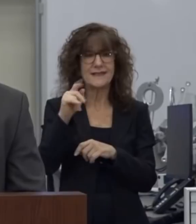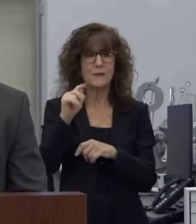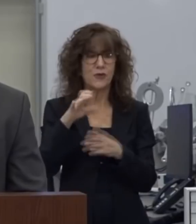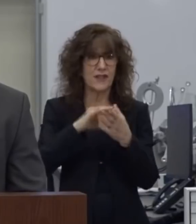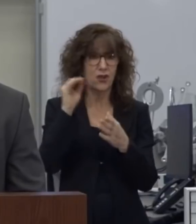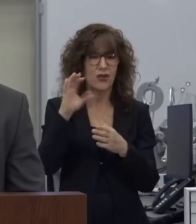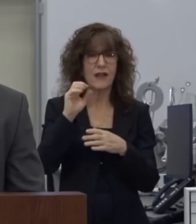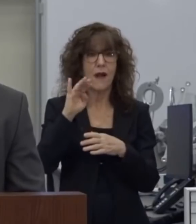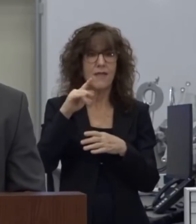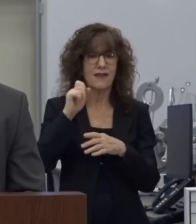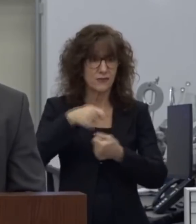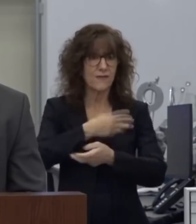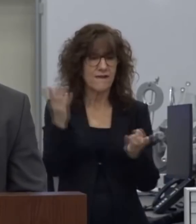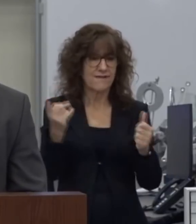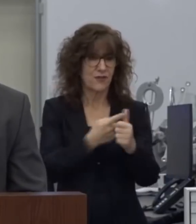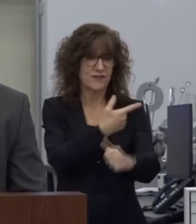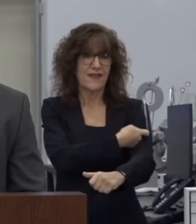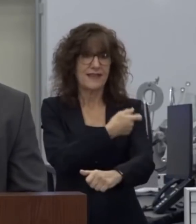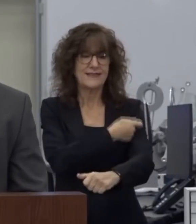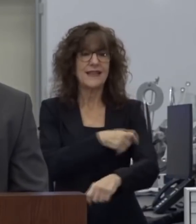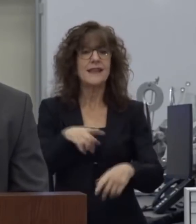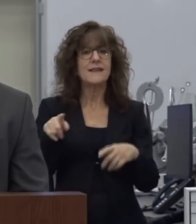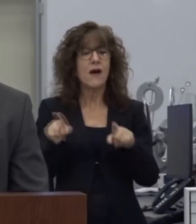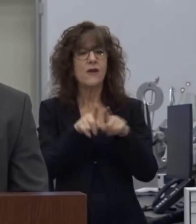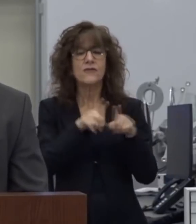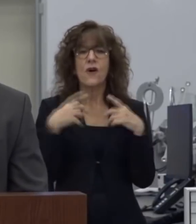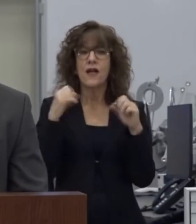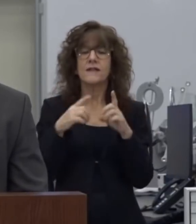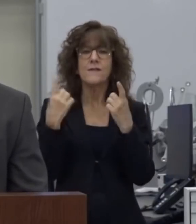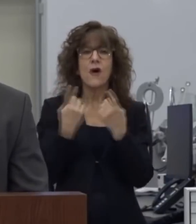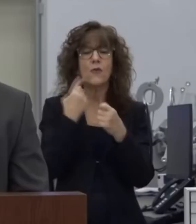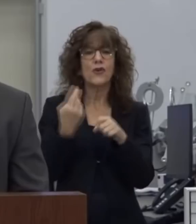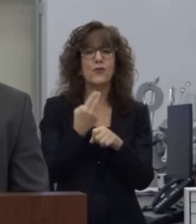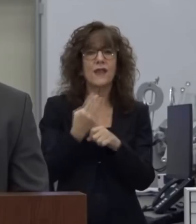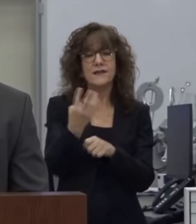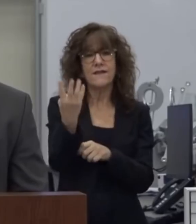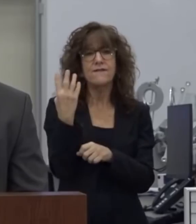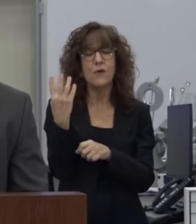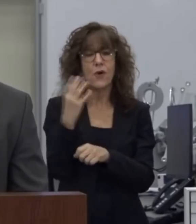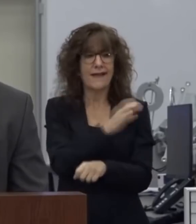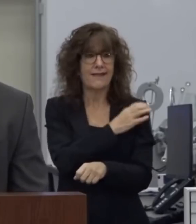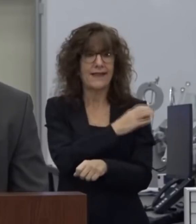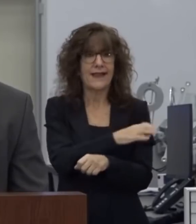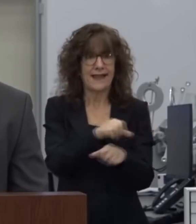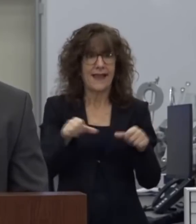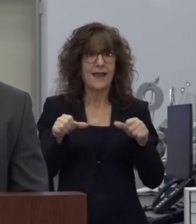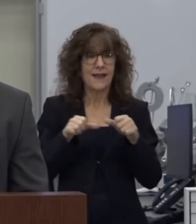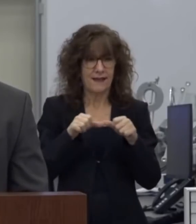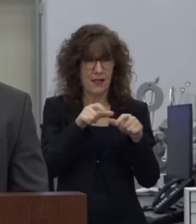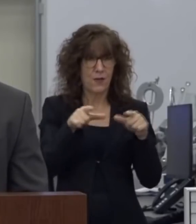vaccination administration. Additionally, the Health Department will utilize 4 clinic locations to